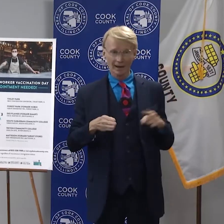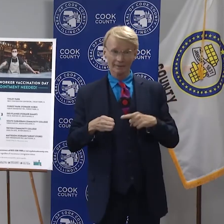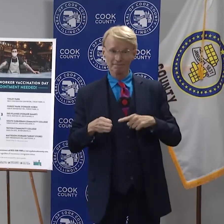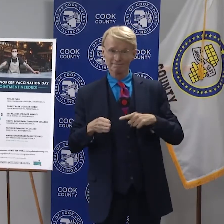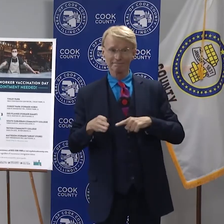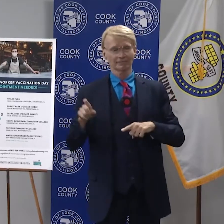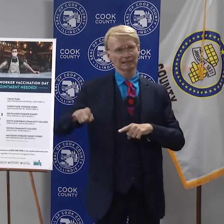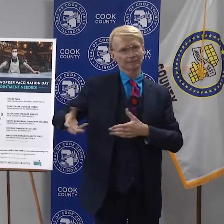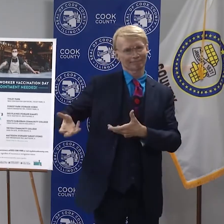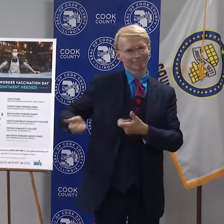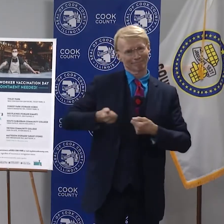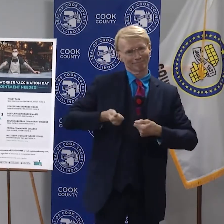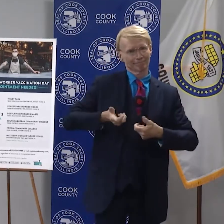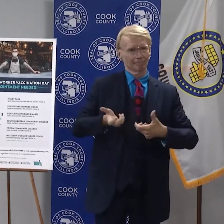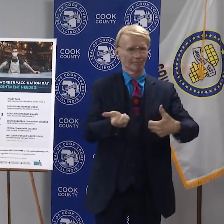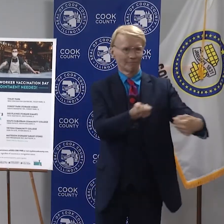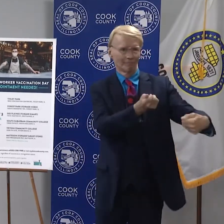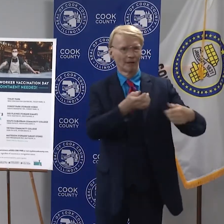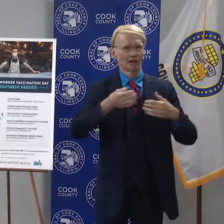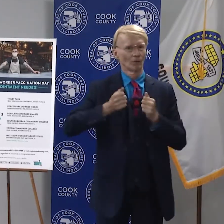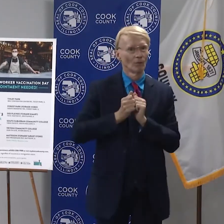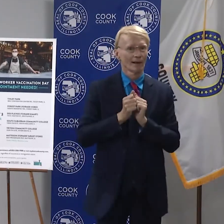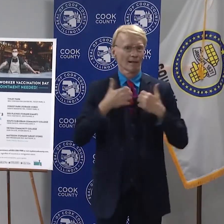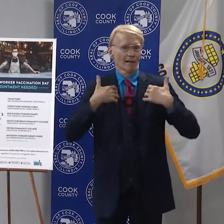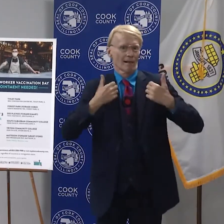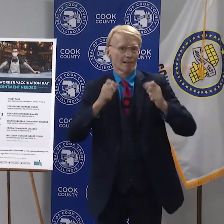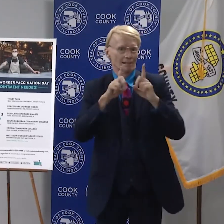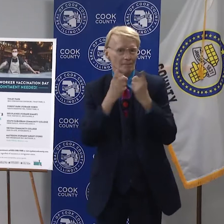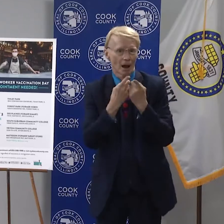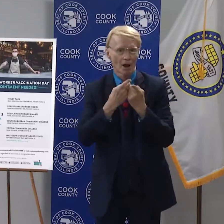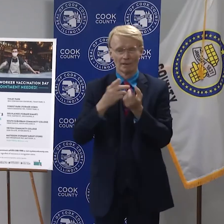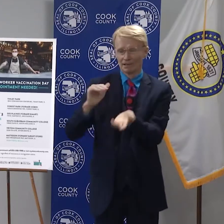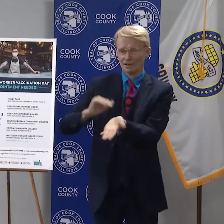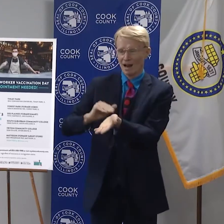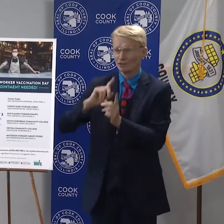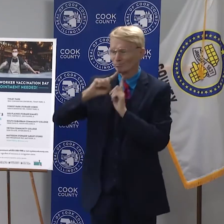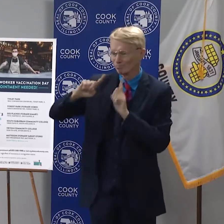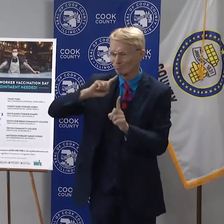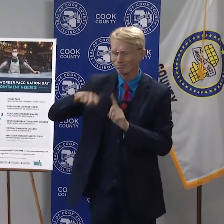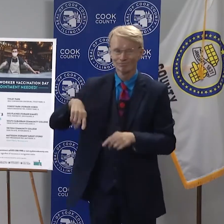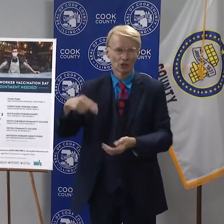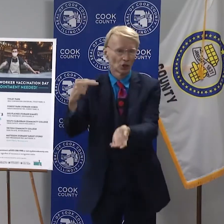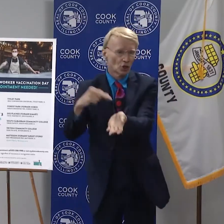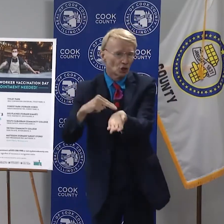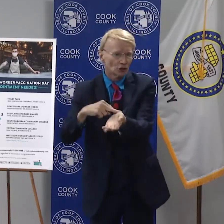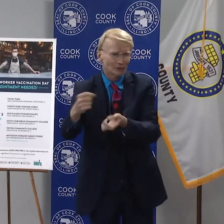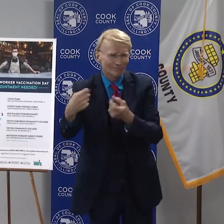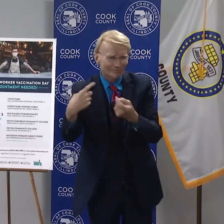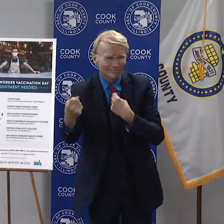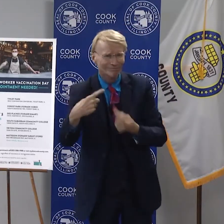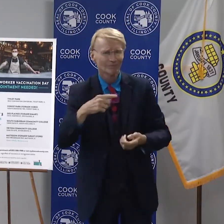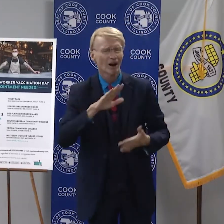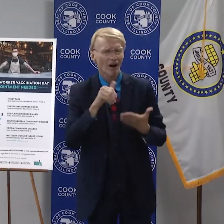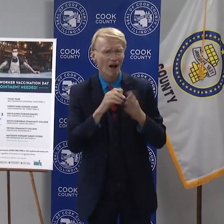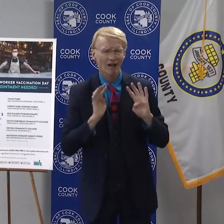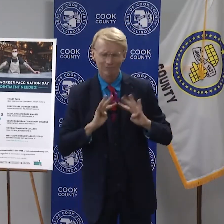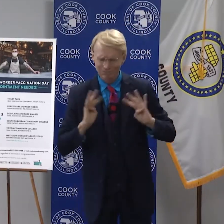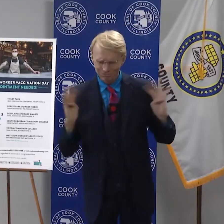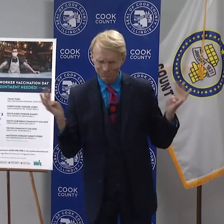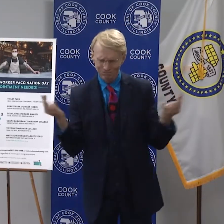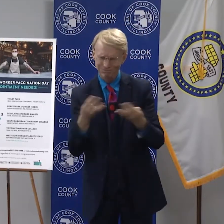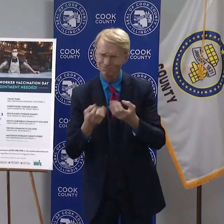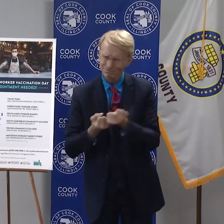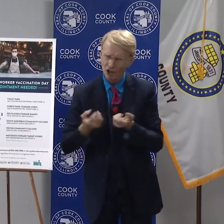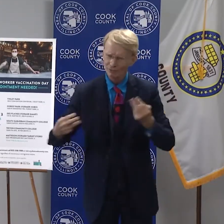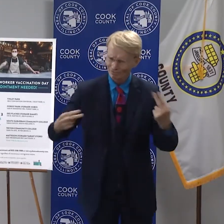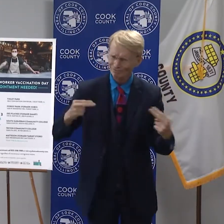going to require the partnerships between the health departments, the physicians, nurses, and all points of access. So again, I'd like to thank